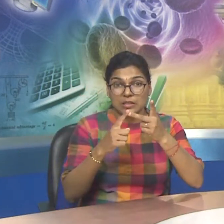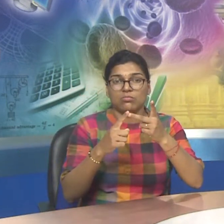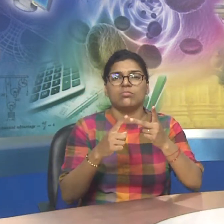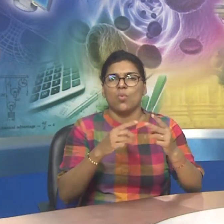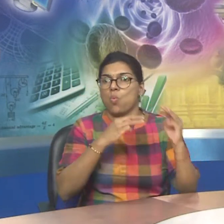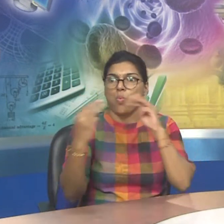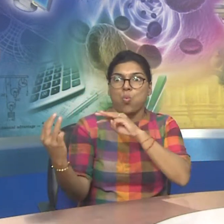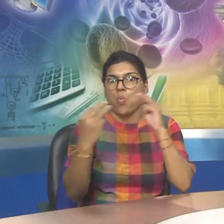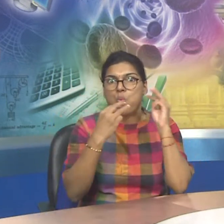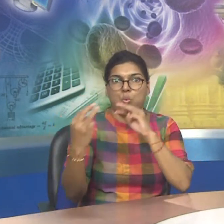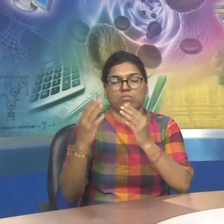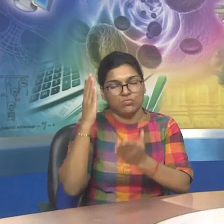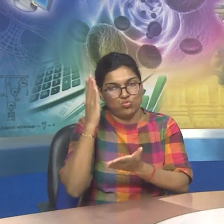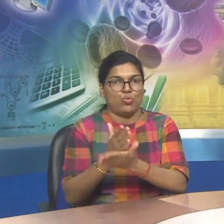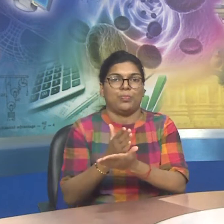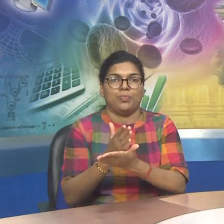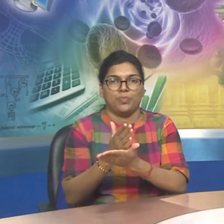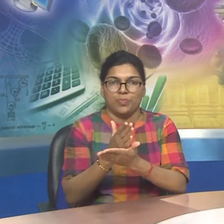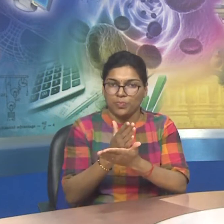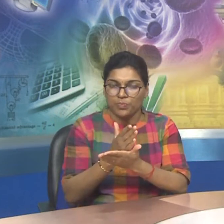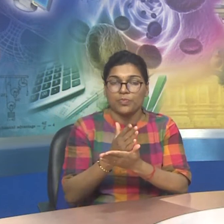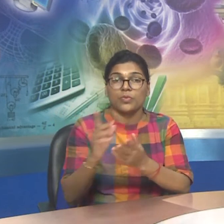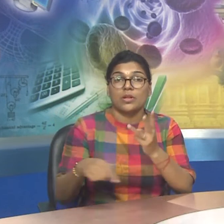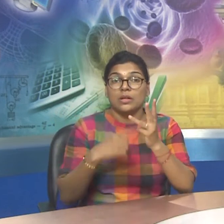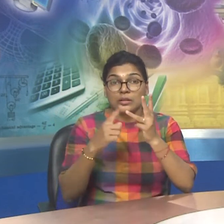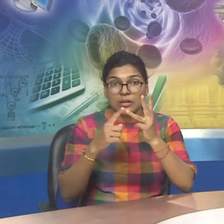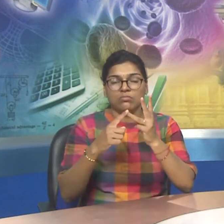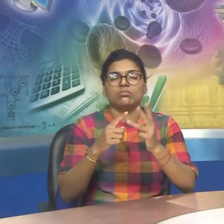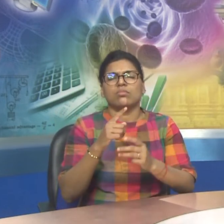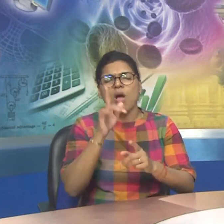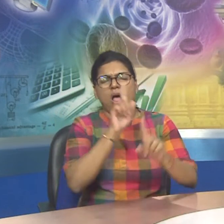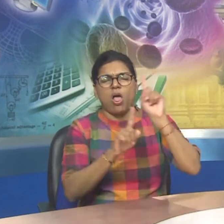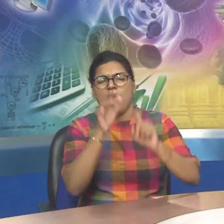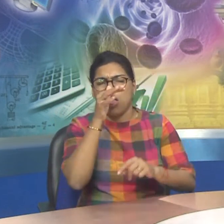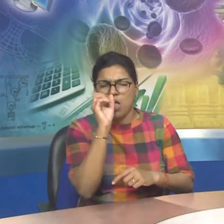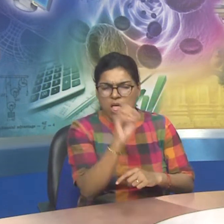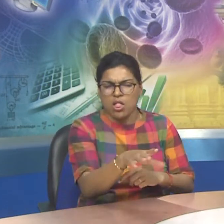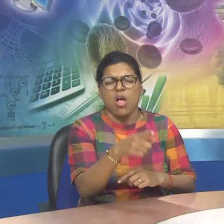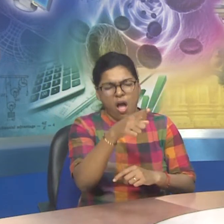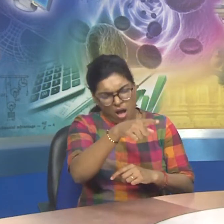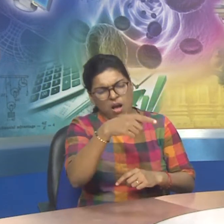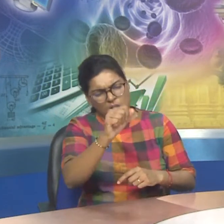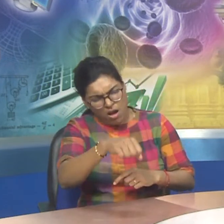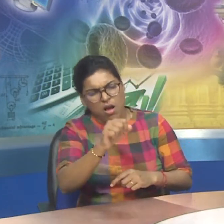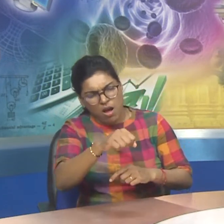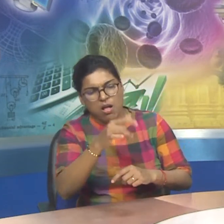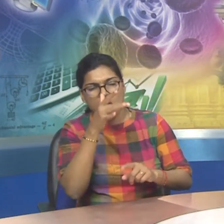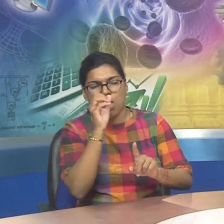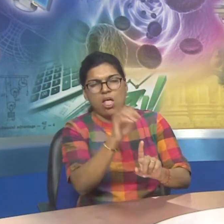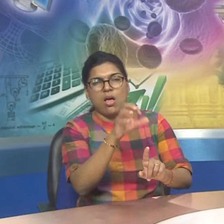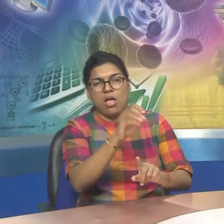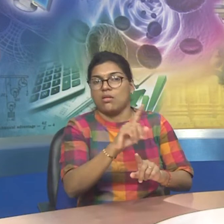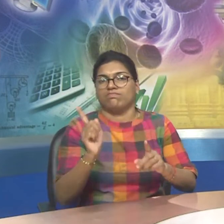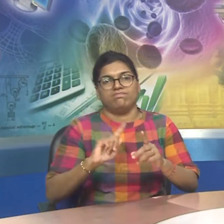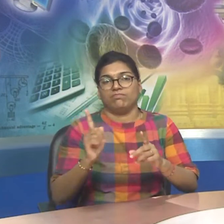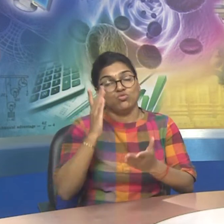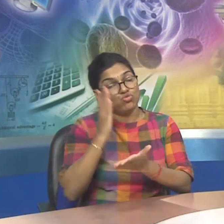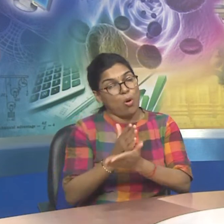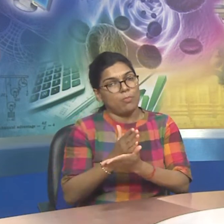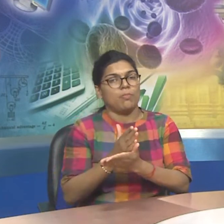Second is to stop making wars break out. And also, third one is to